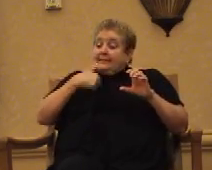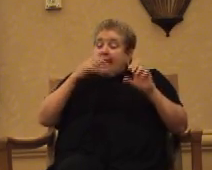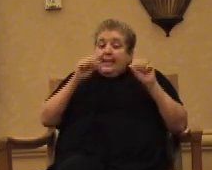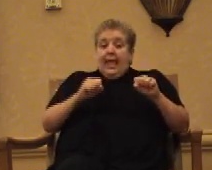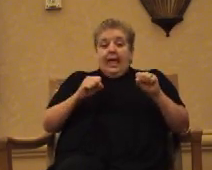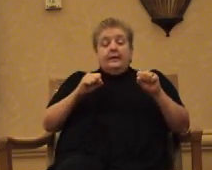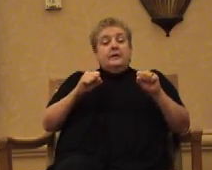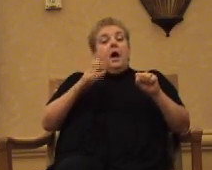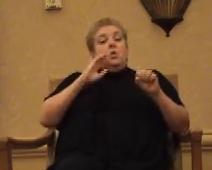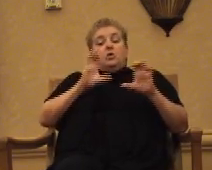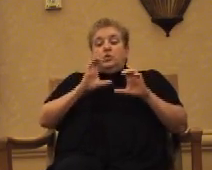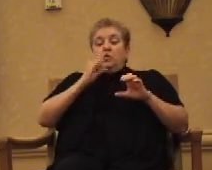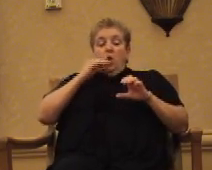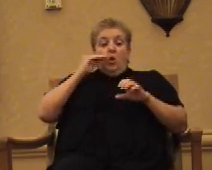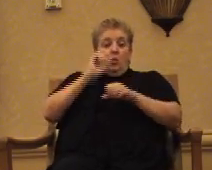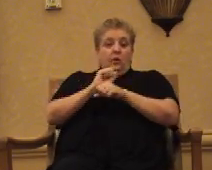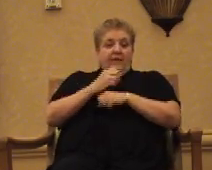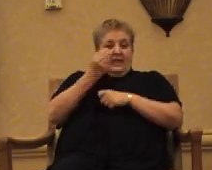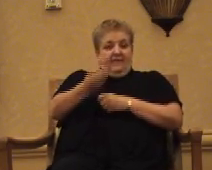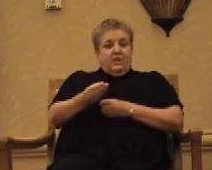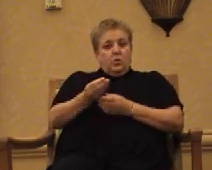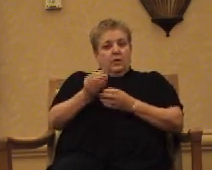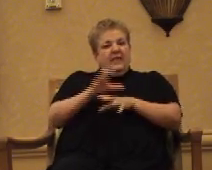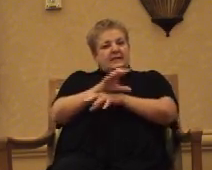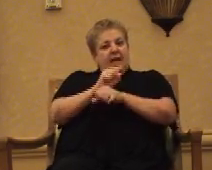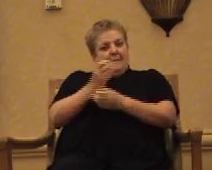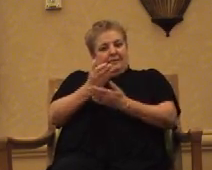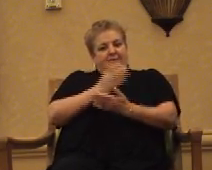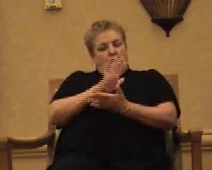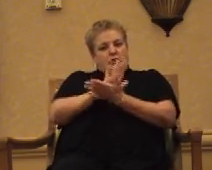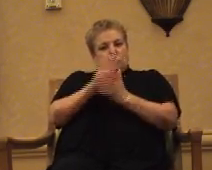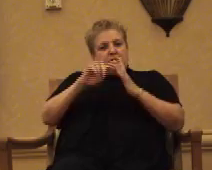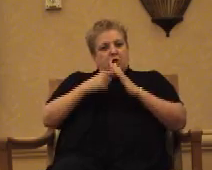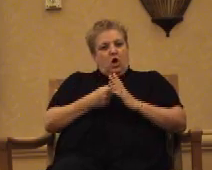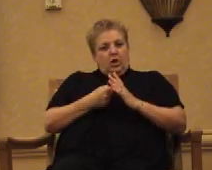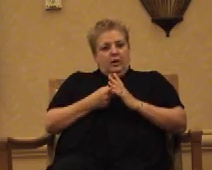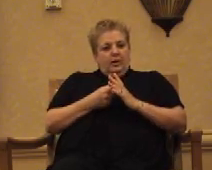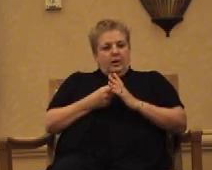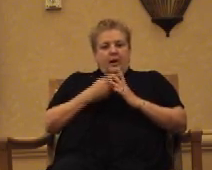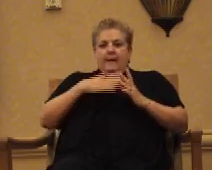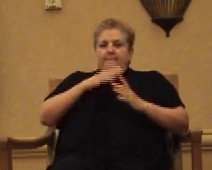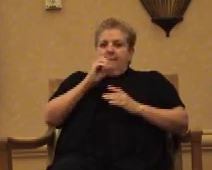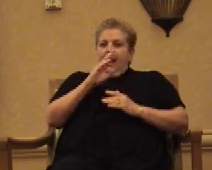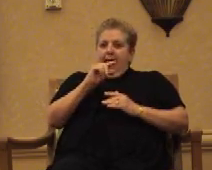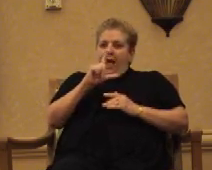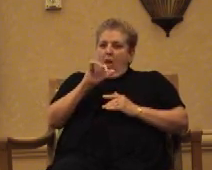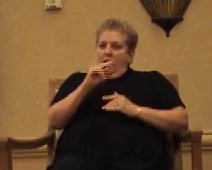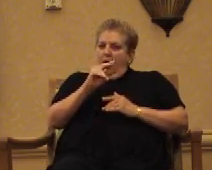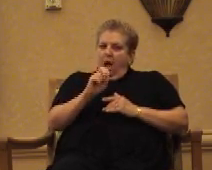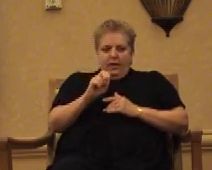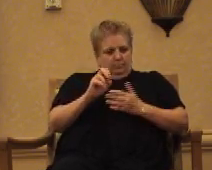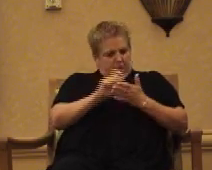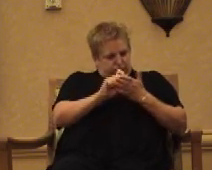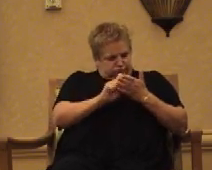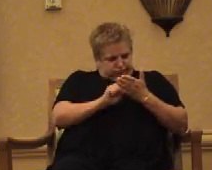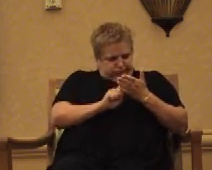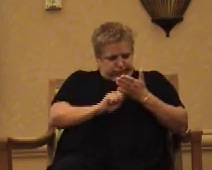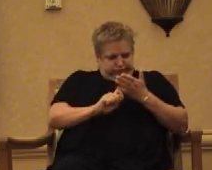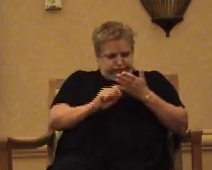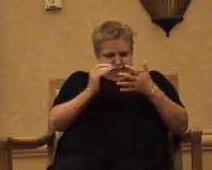the homework. They give you assignments before school starts. My outlining, it's all really clean and neat. I even write clearly in the thing, and I'm